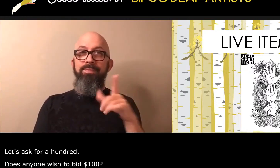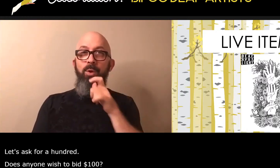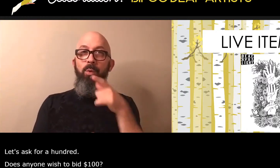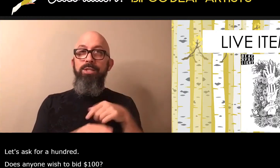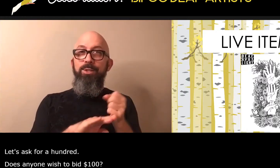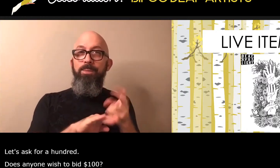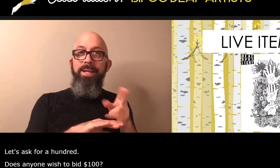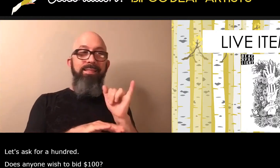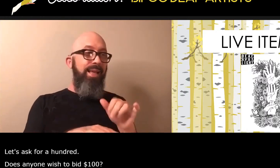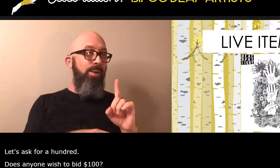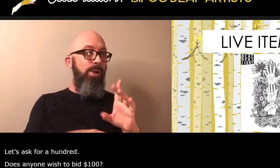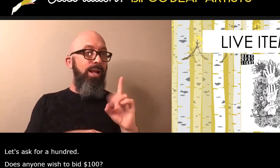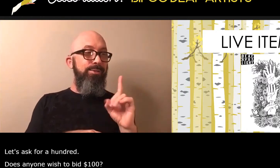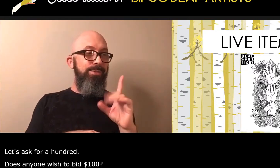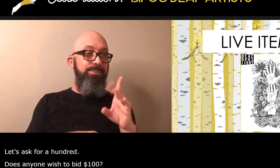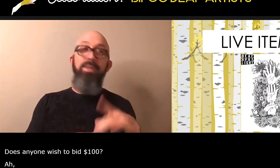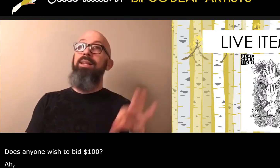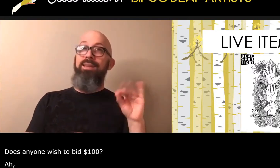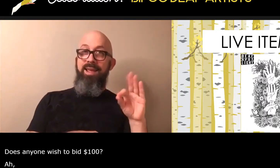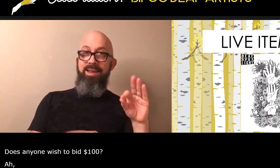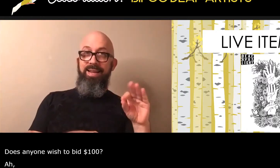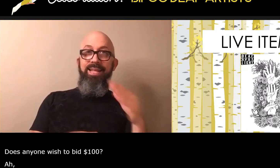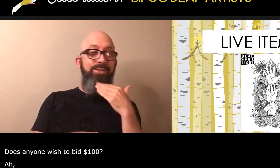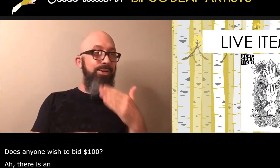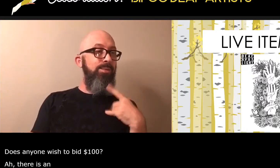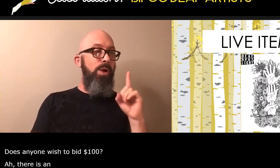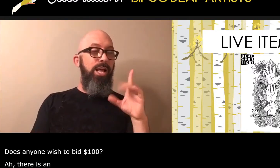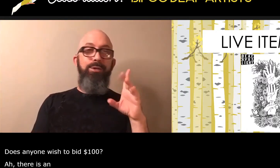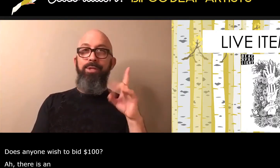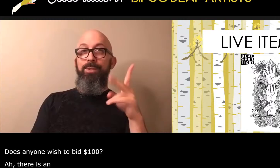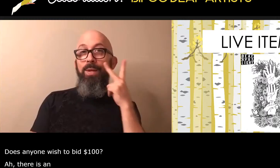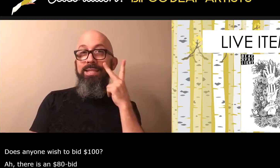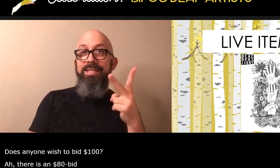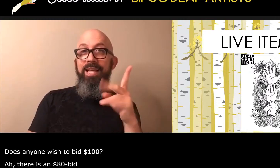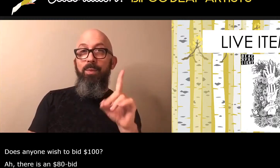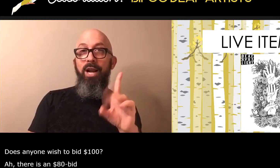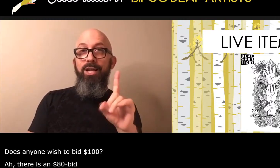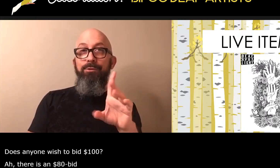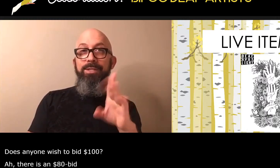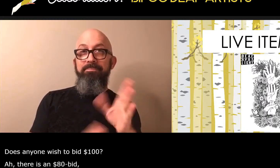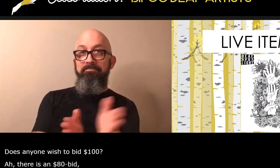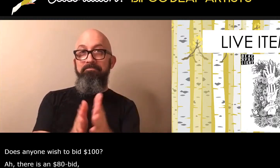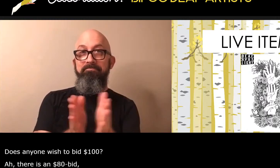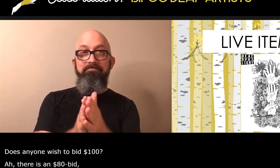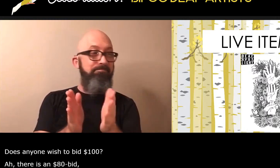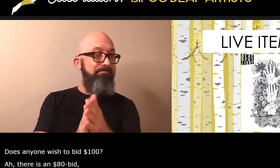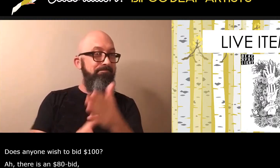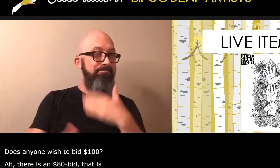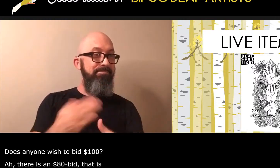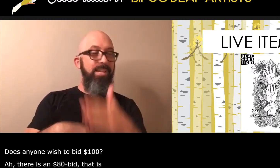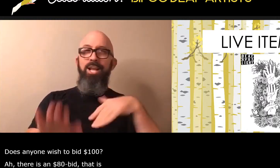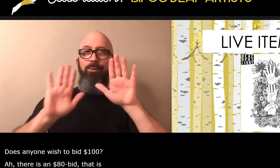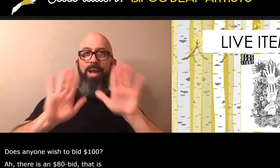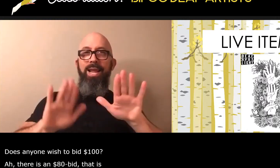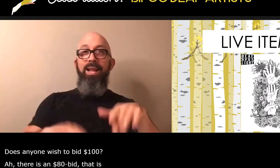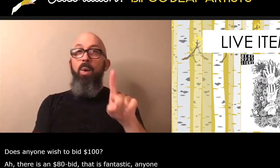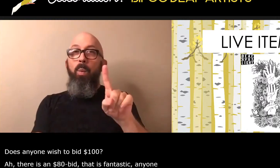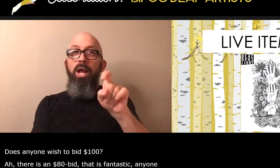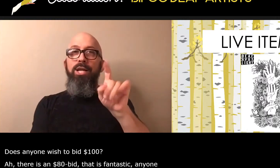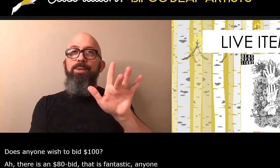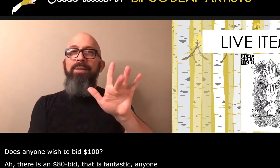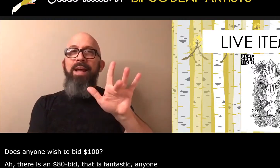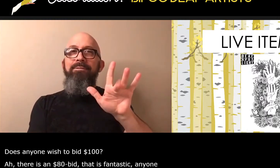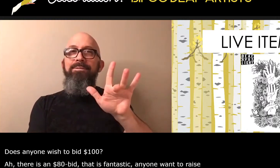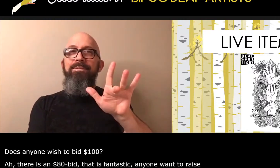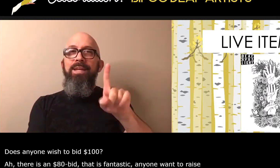There's an $80 bid. That's fantastic. Anyone wish to raise it up to, we have a bid for $90.